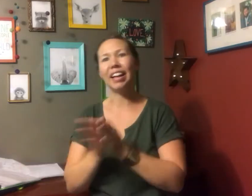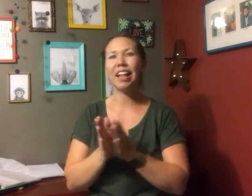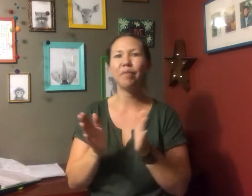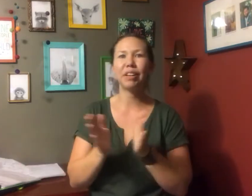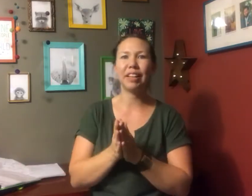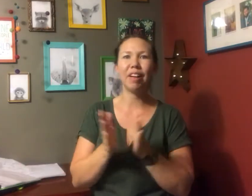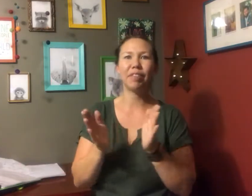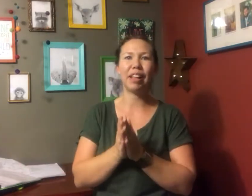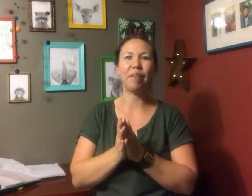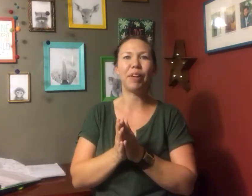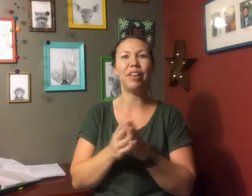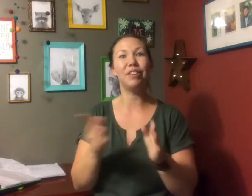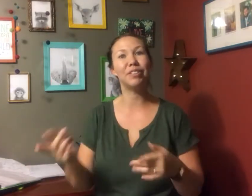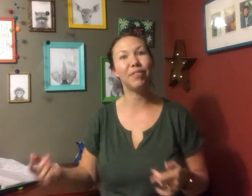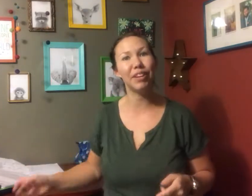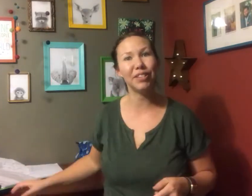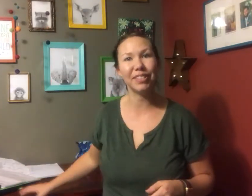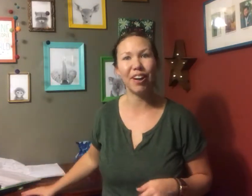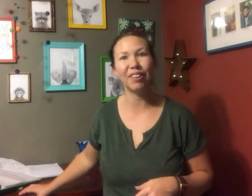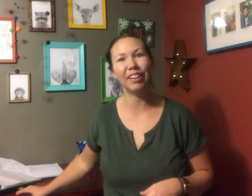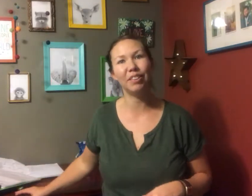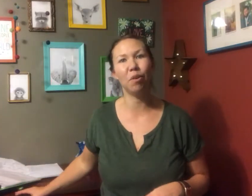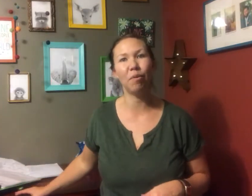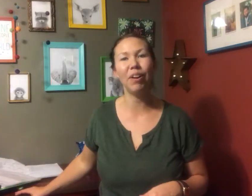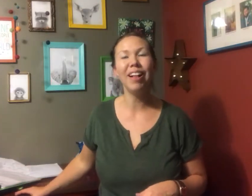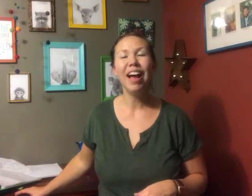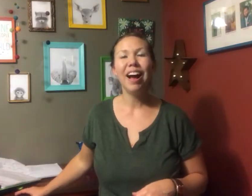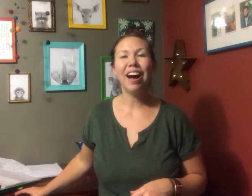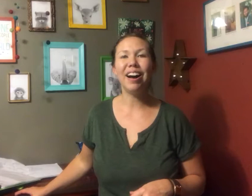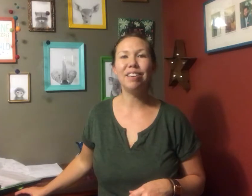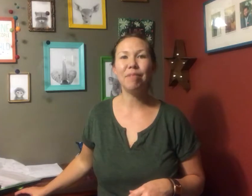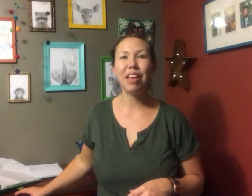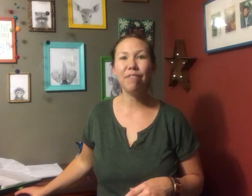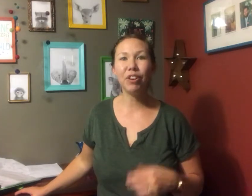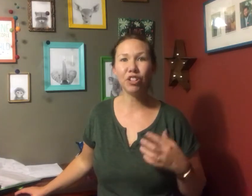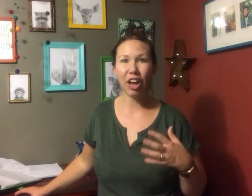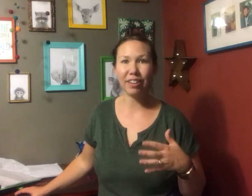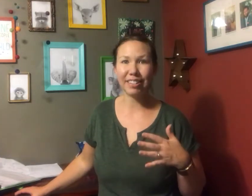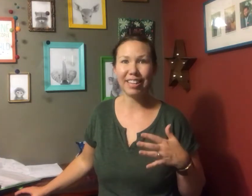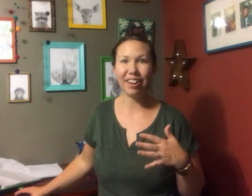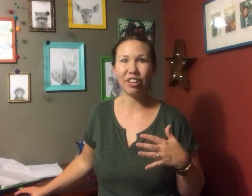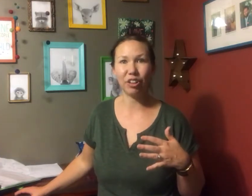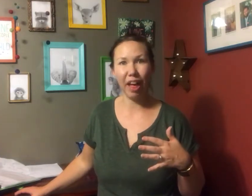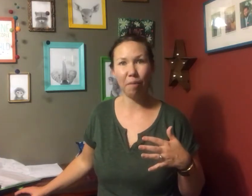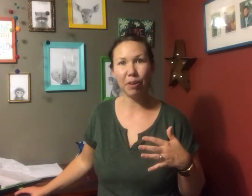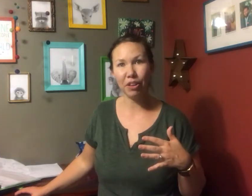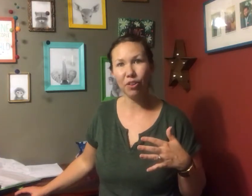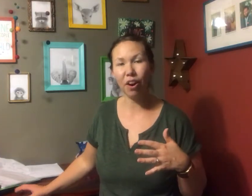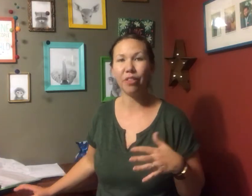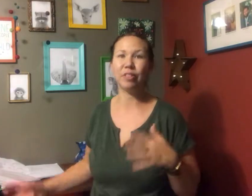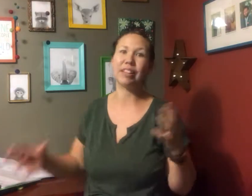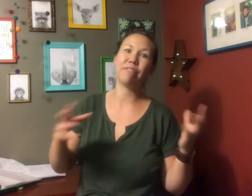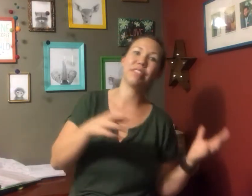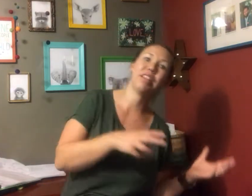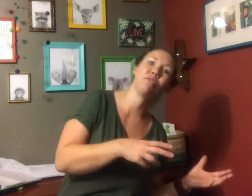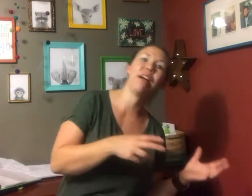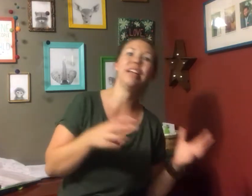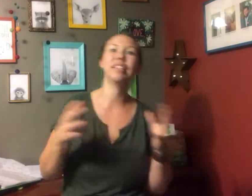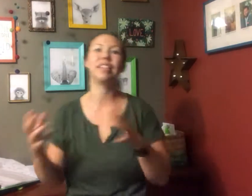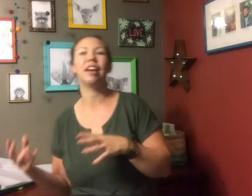clap, clap, clap. And then you just finish the song like normal. If your child is sitting on your lap with you on those lefts and rights and